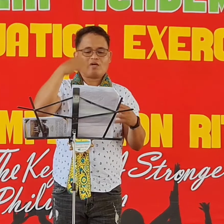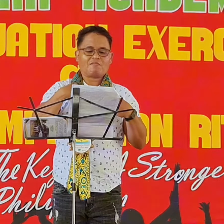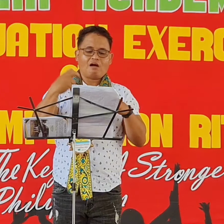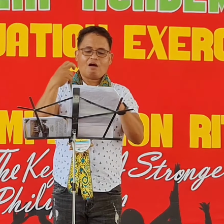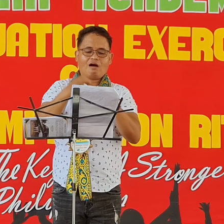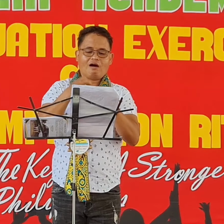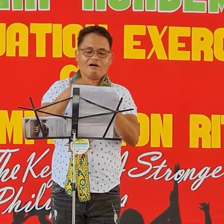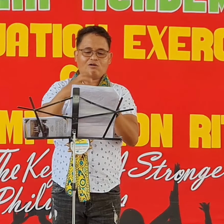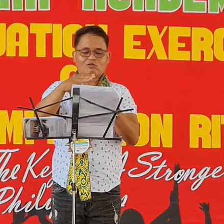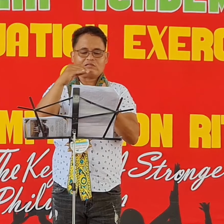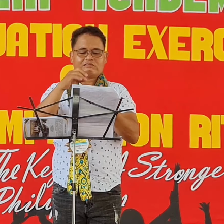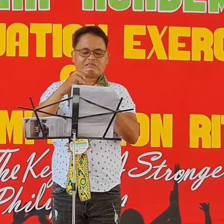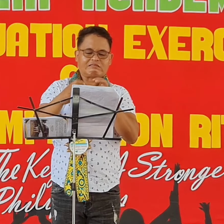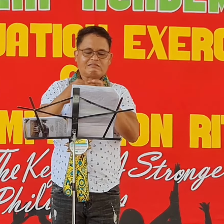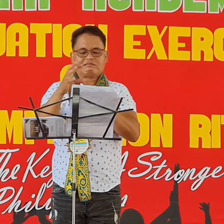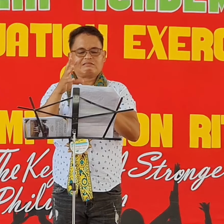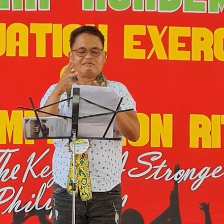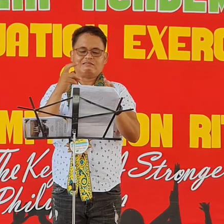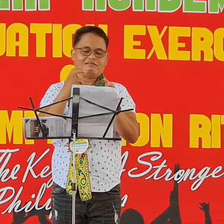But my dad had a hard time learning the sign.